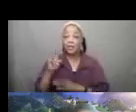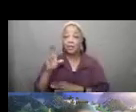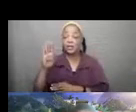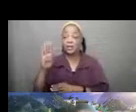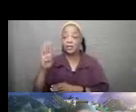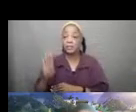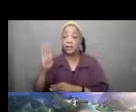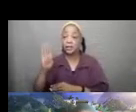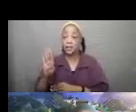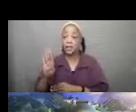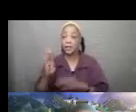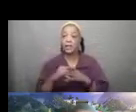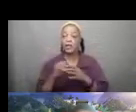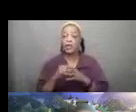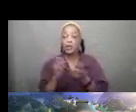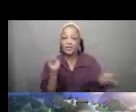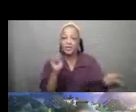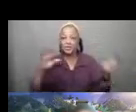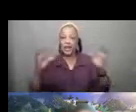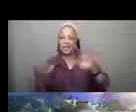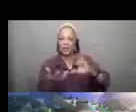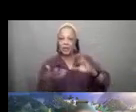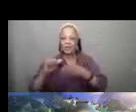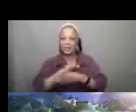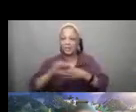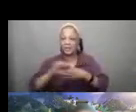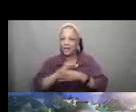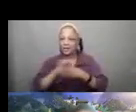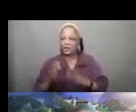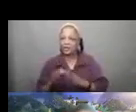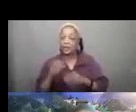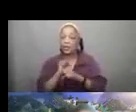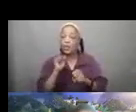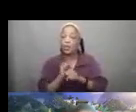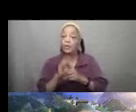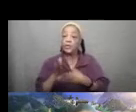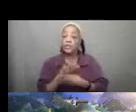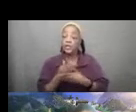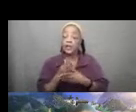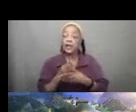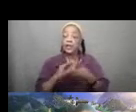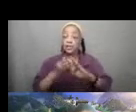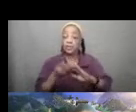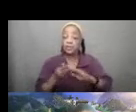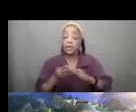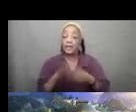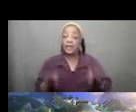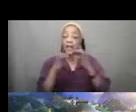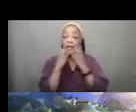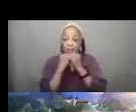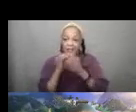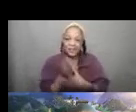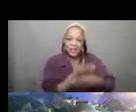ourselves as transformative practitioners whose work centers on restoring shared community values and equality and social